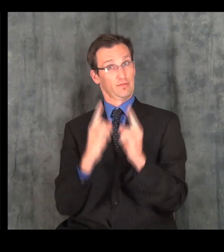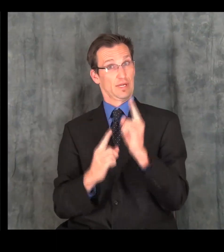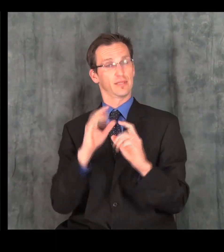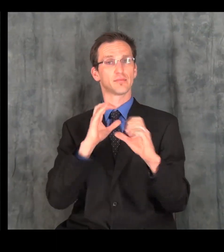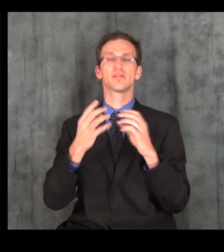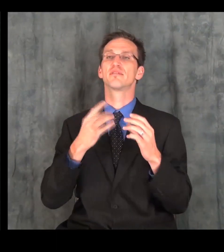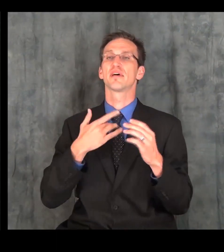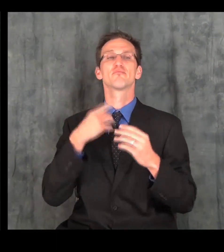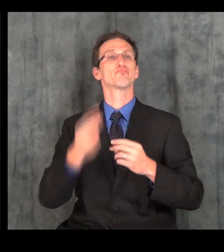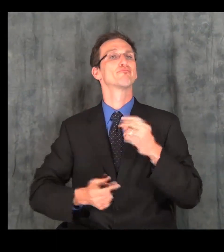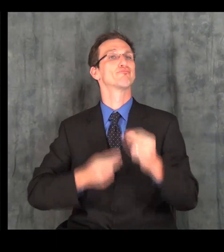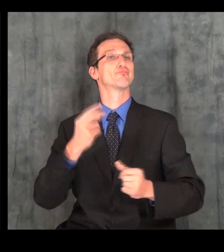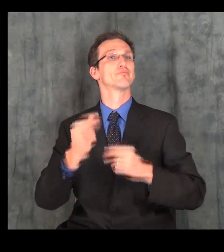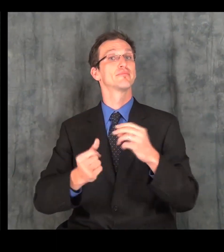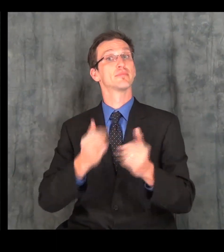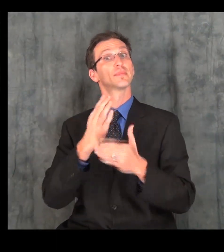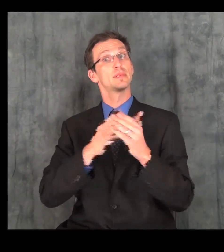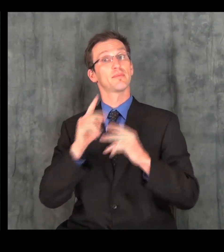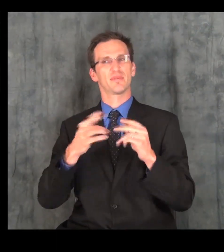unnerving.